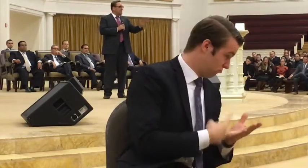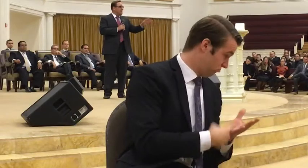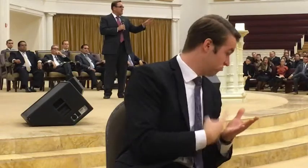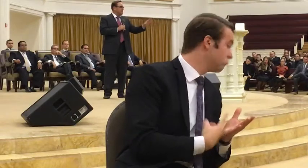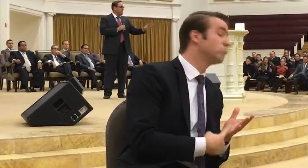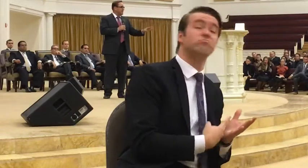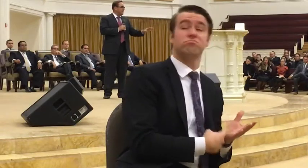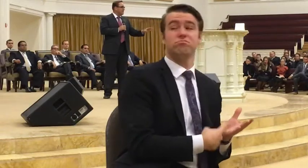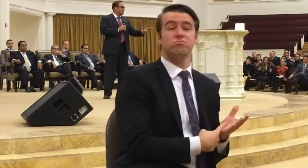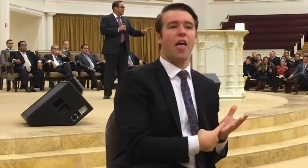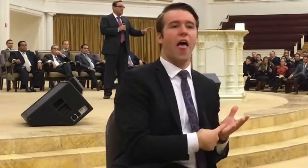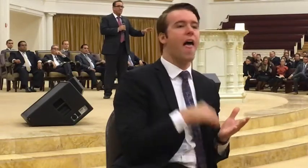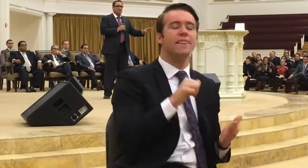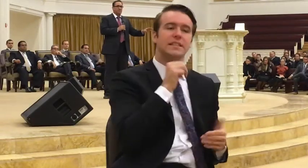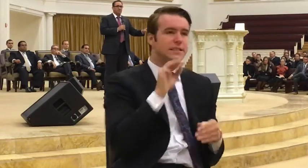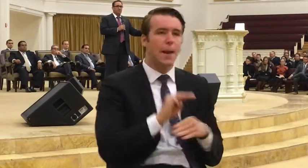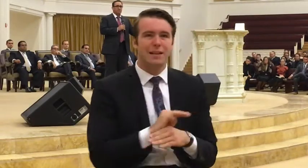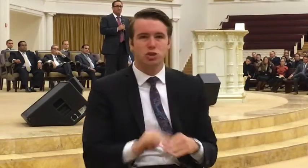that's not ministry.